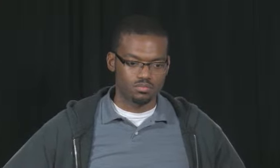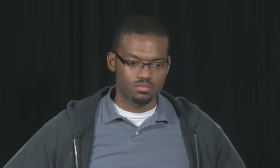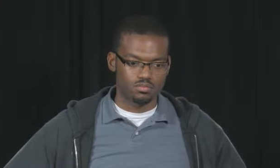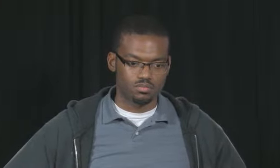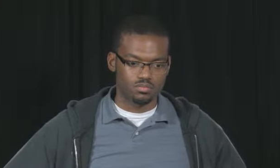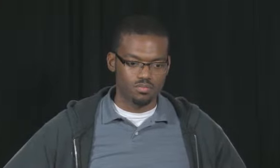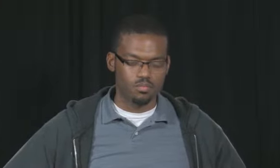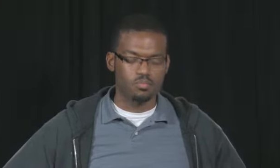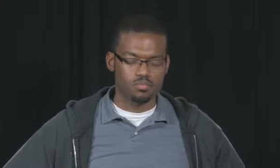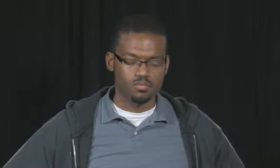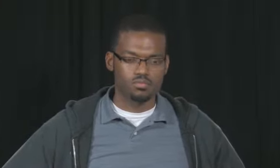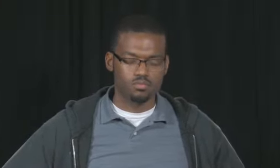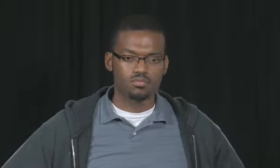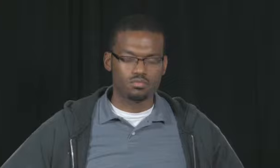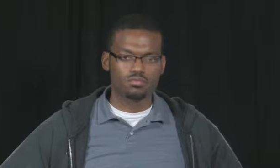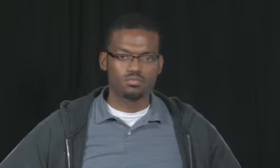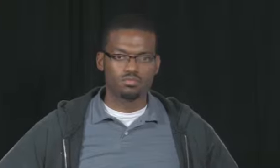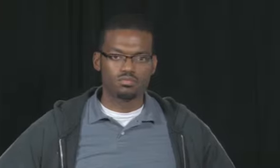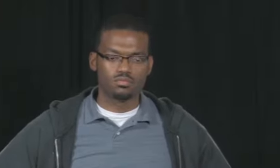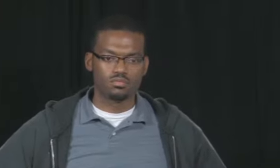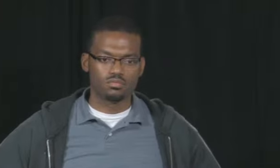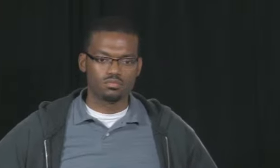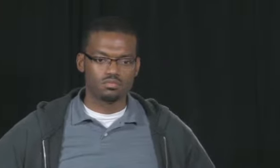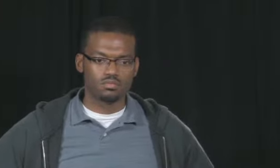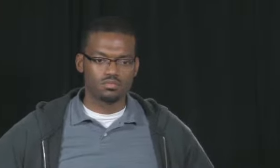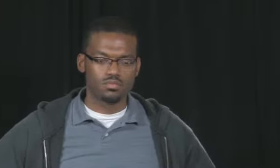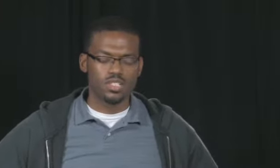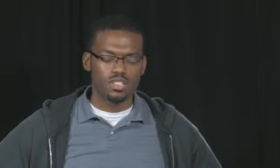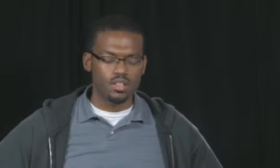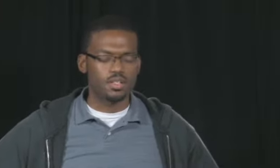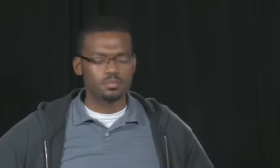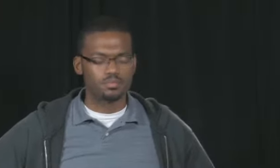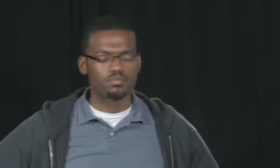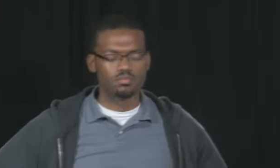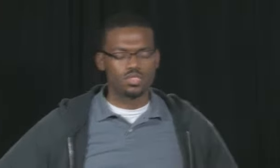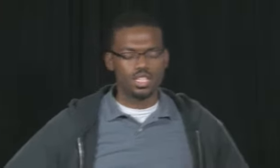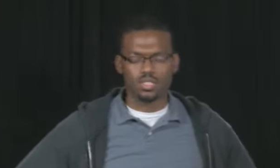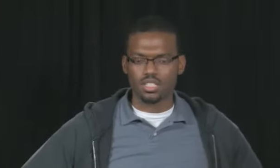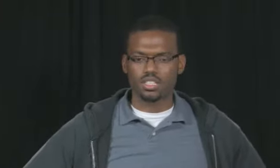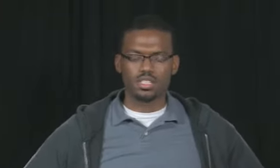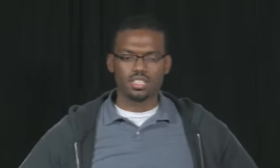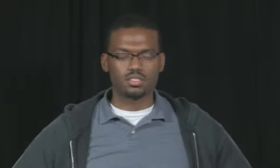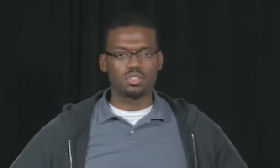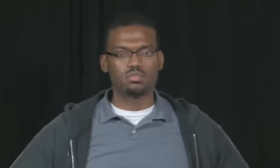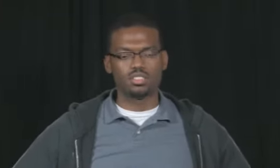recited. And part of it was because I think you started too high. Okay. Yeah, I wasn't thinking about that so much, but.